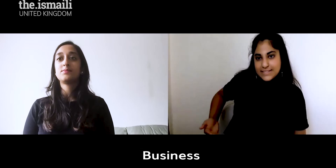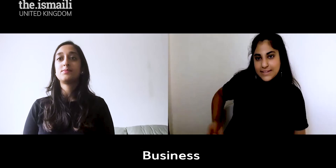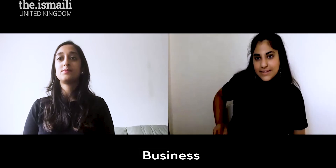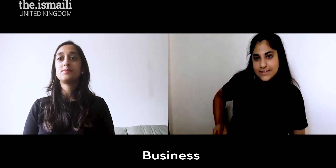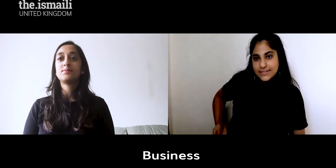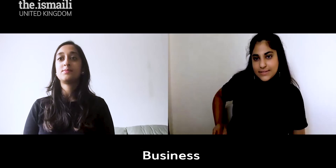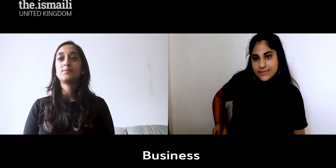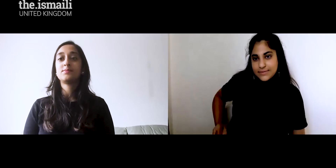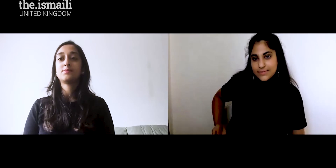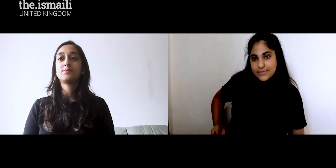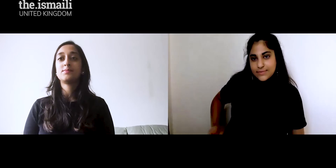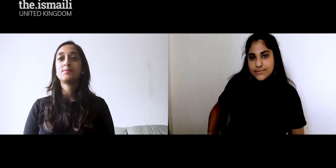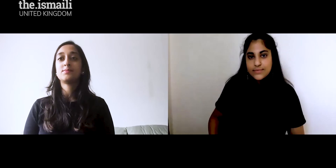Business.